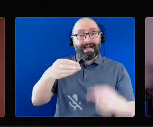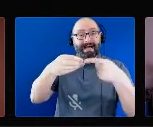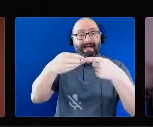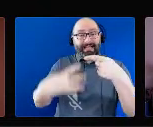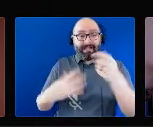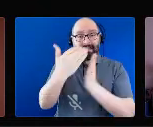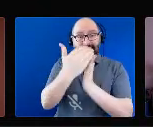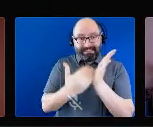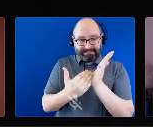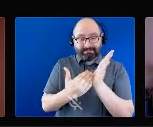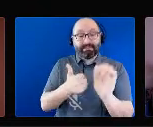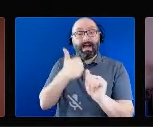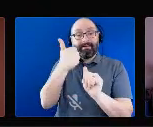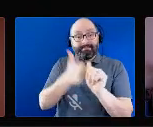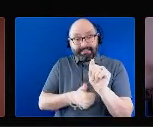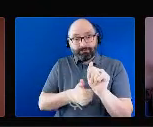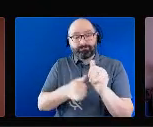components. But